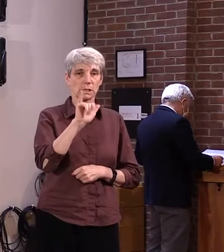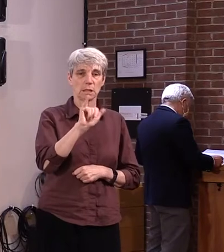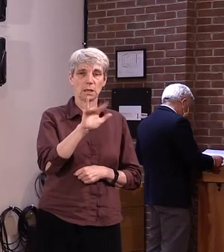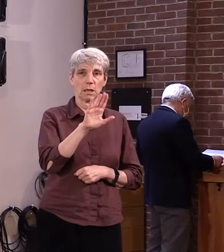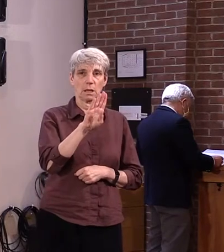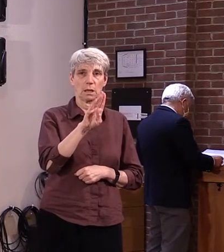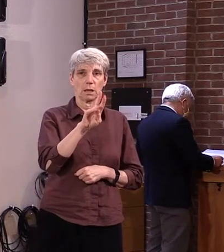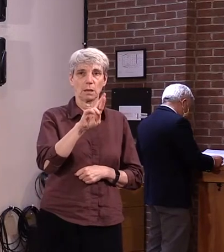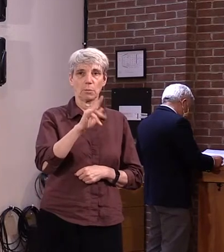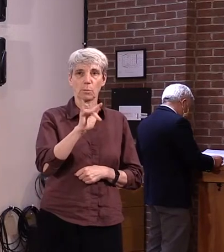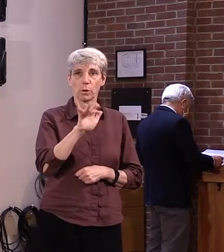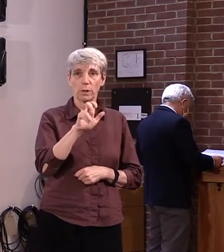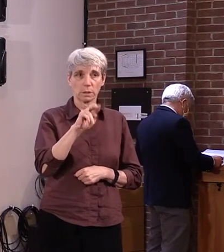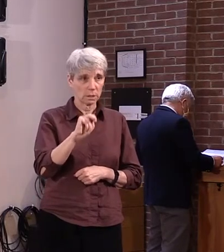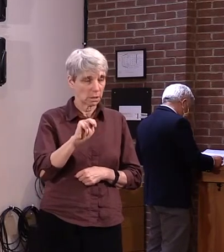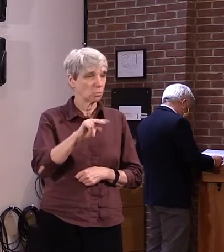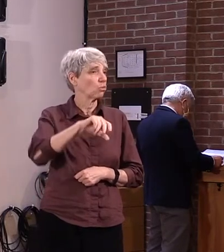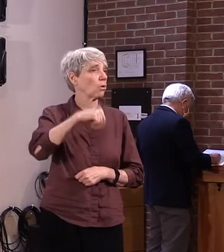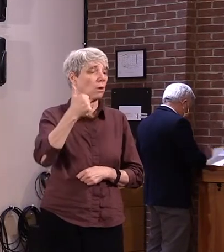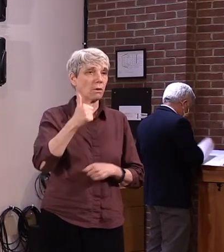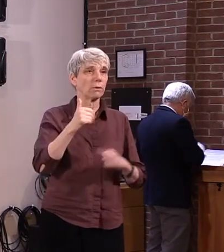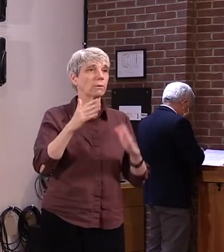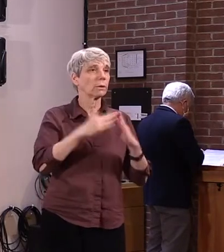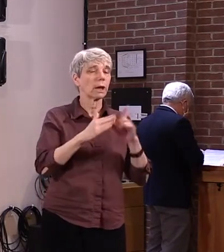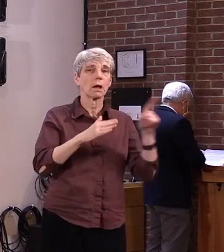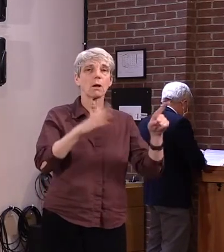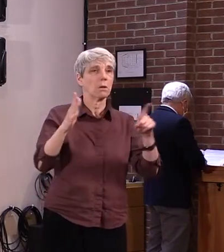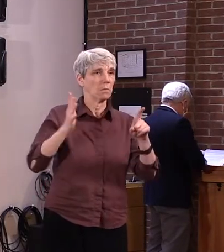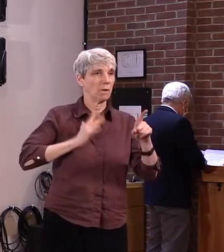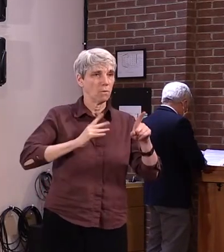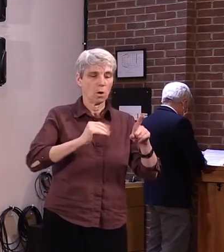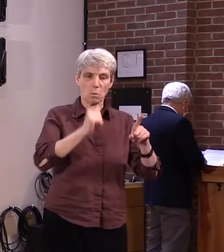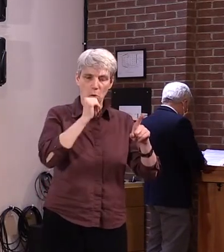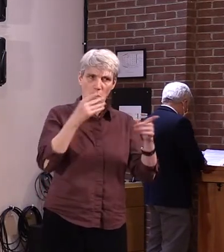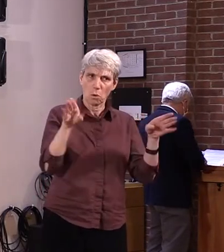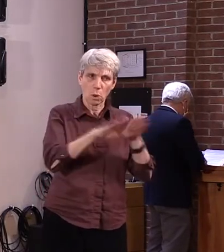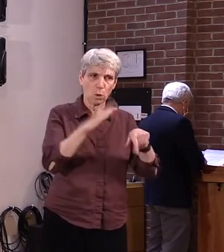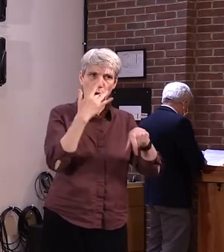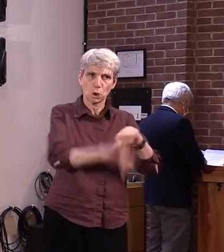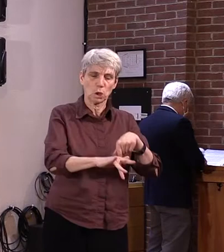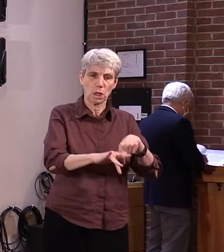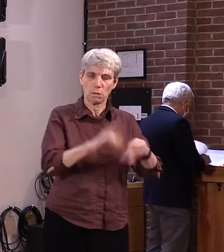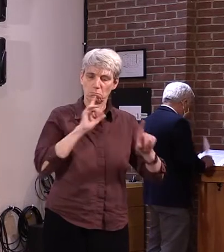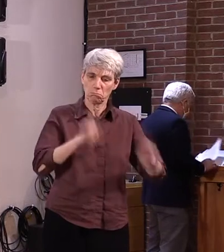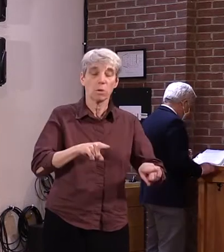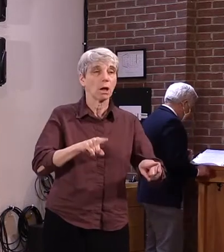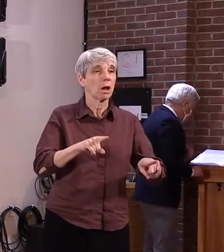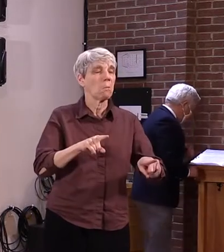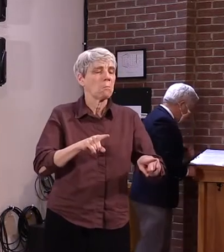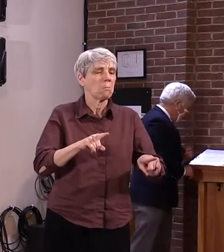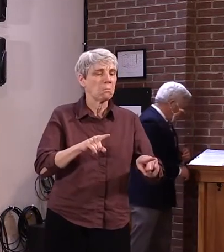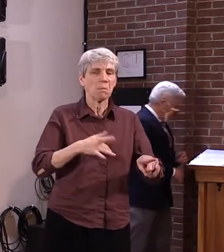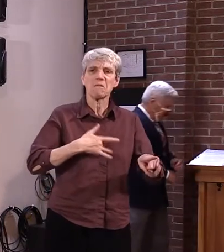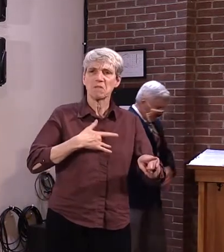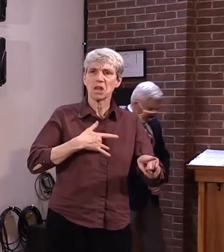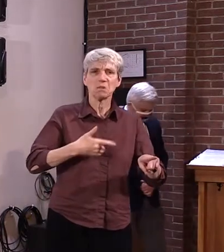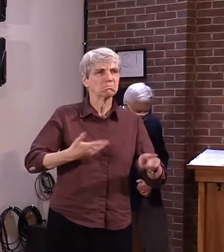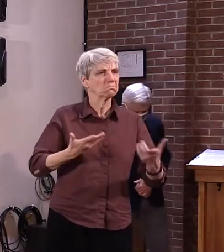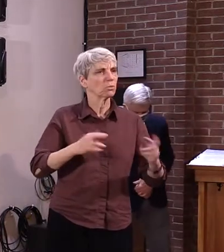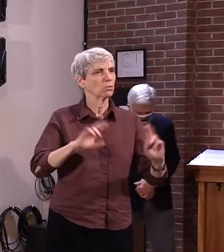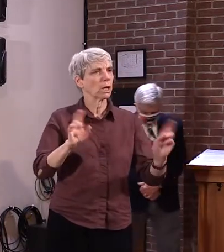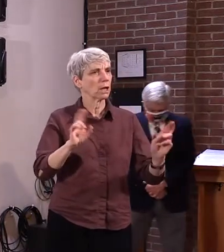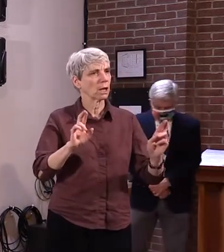a similar ordinance in place decided to relax the time of closing of bars, for instance,